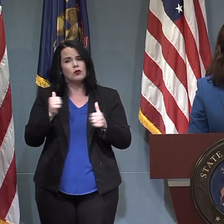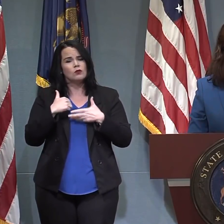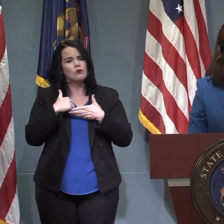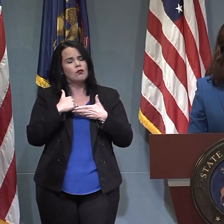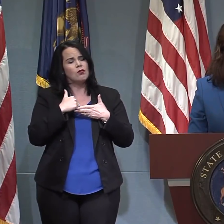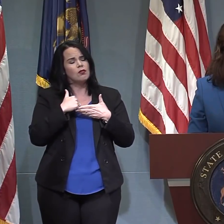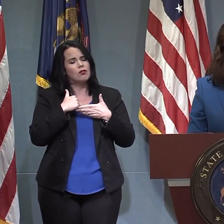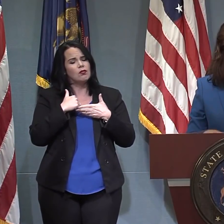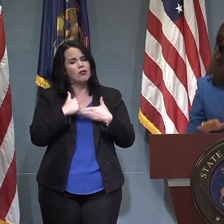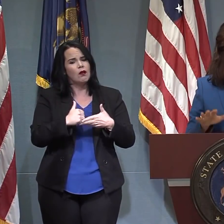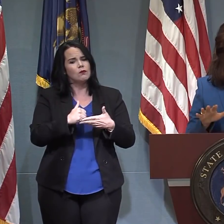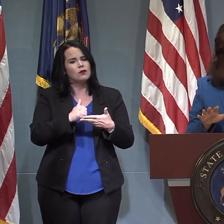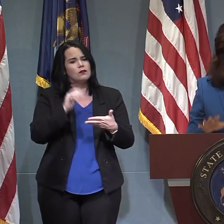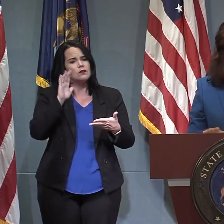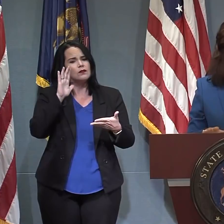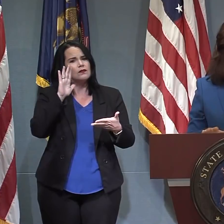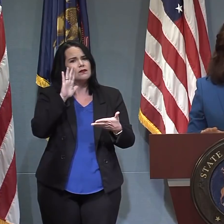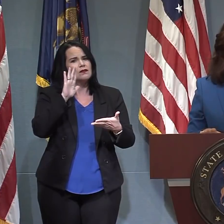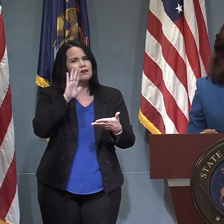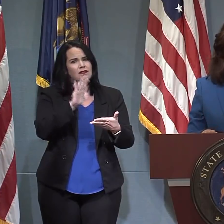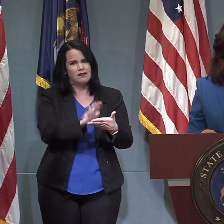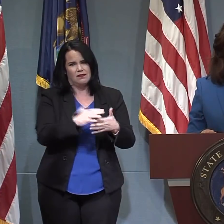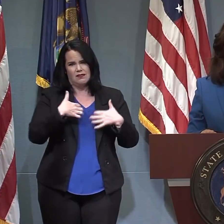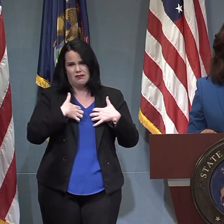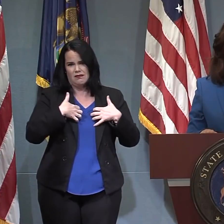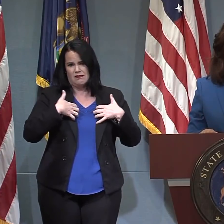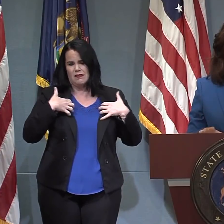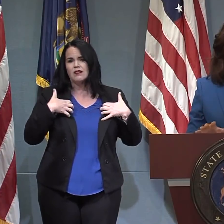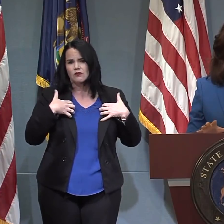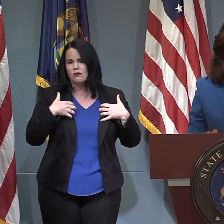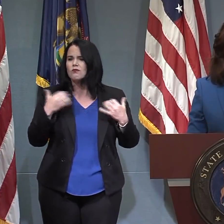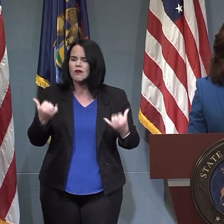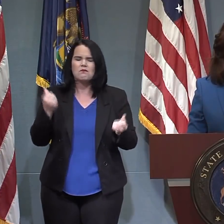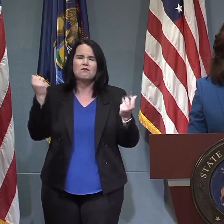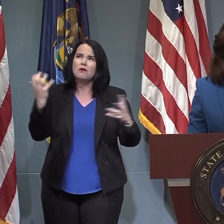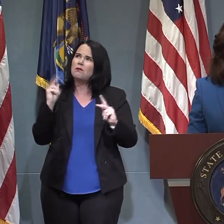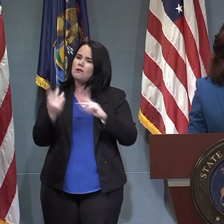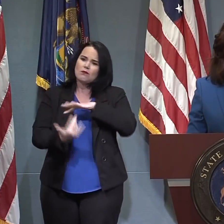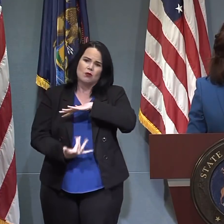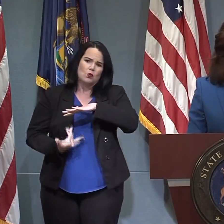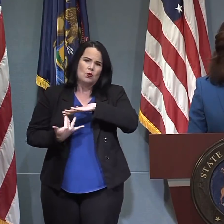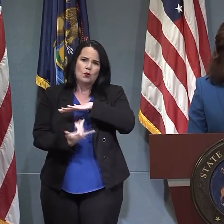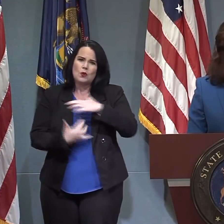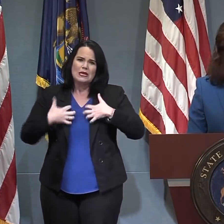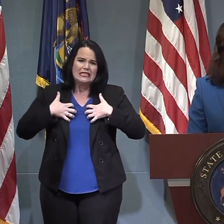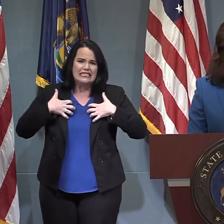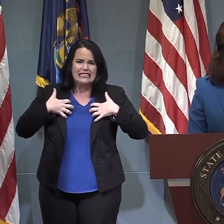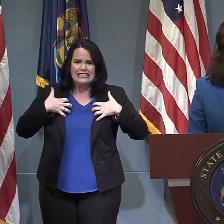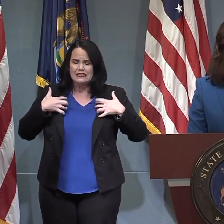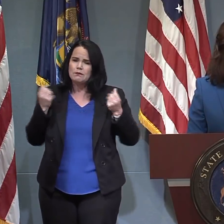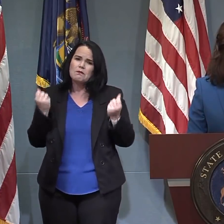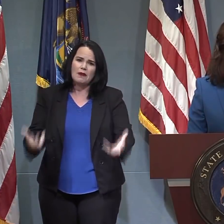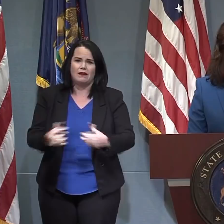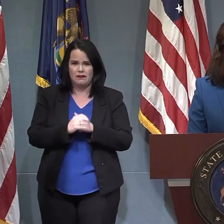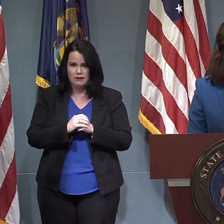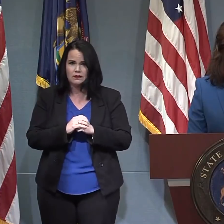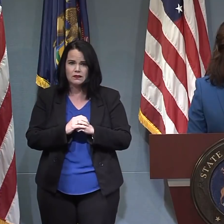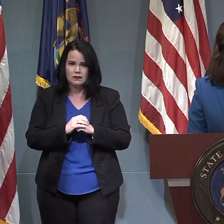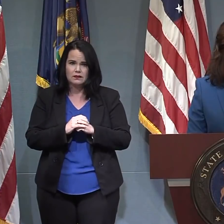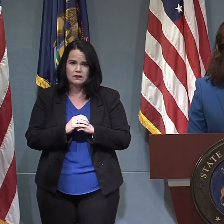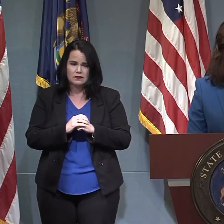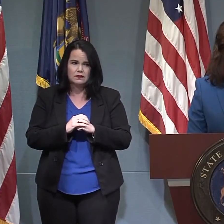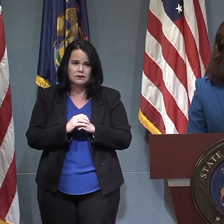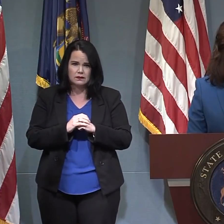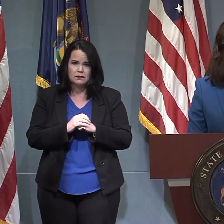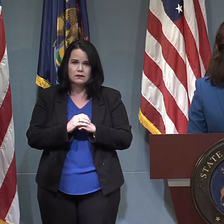heat. There are a lot of hot tempers right now, and I understand that. In America, we respect people's right